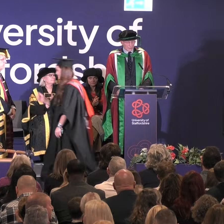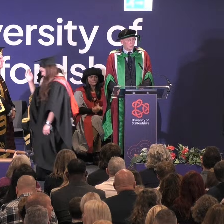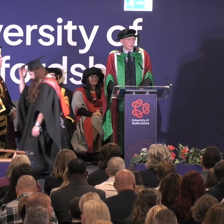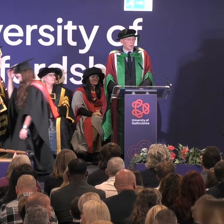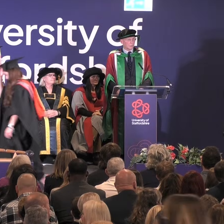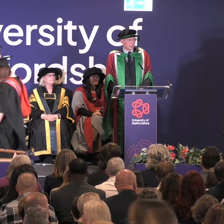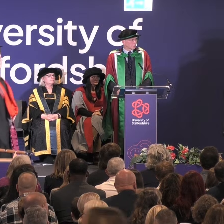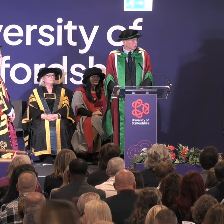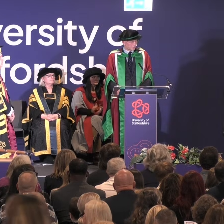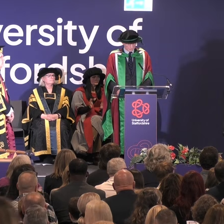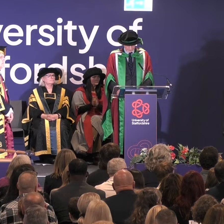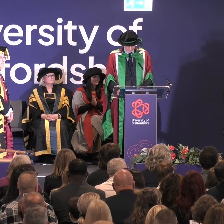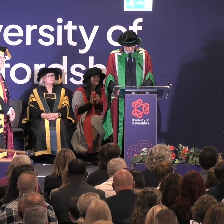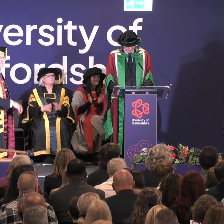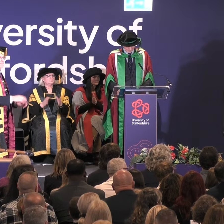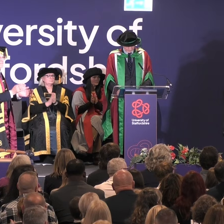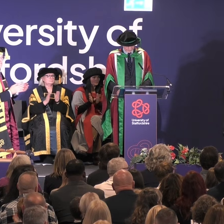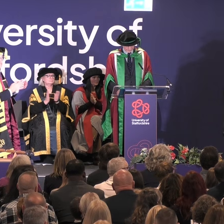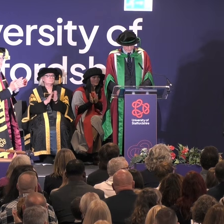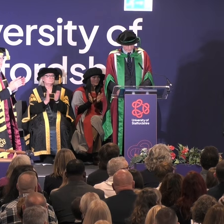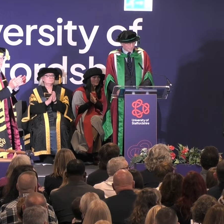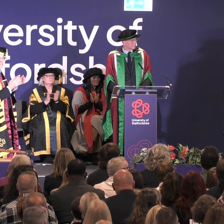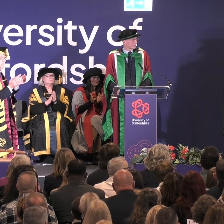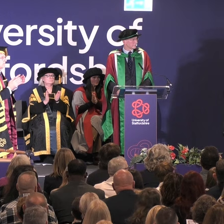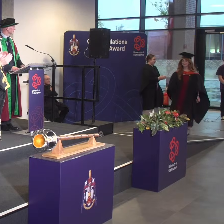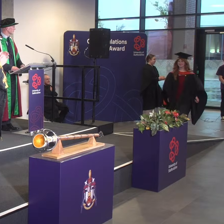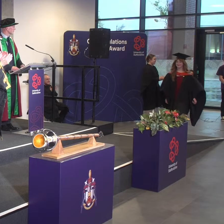Megan Godridge.